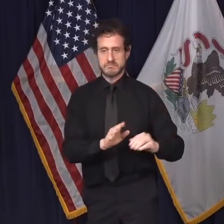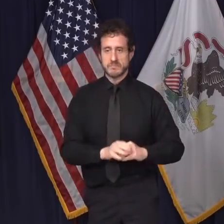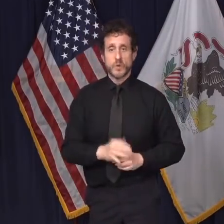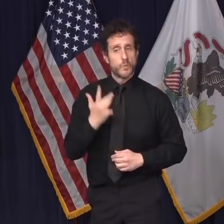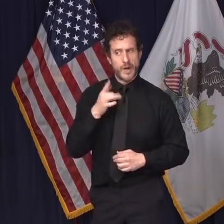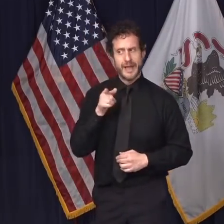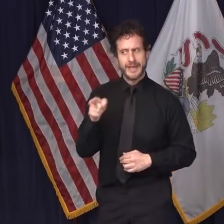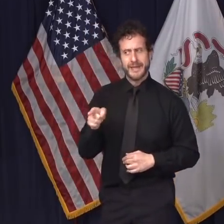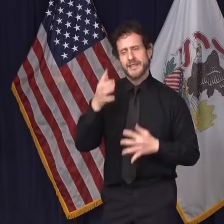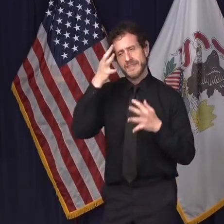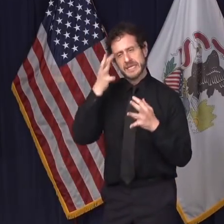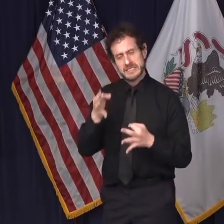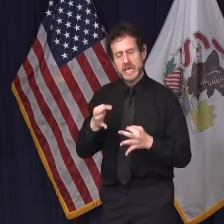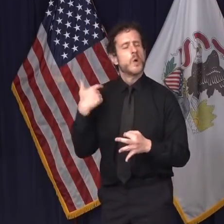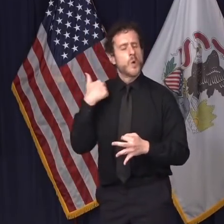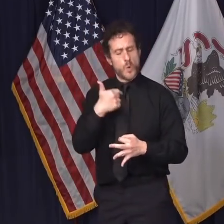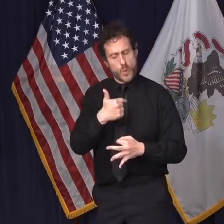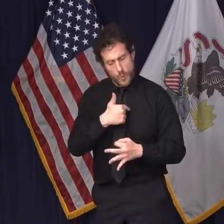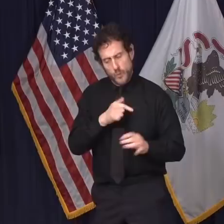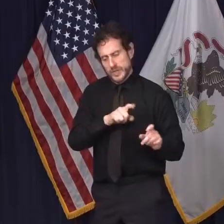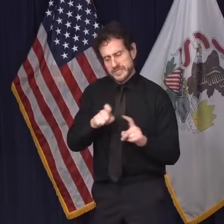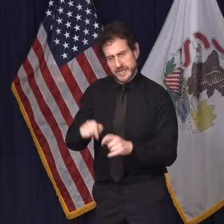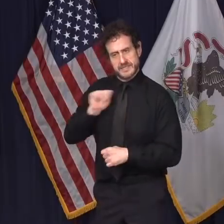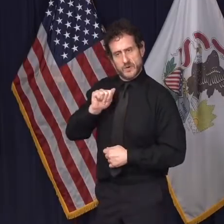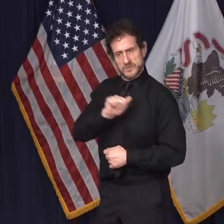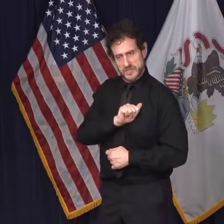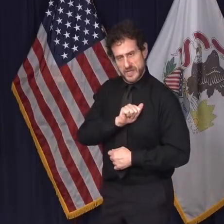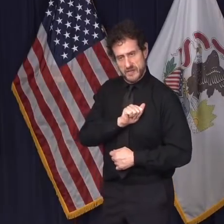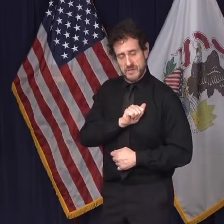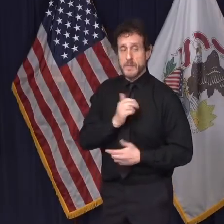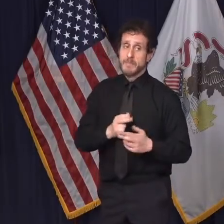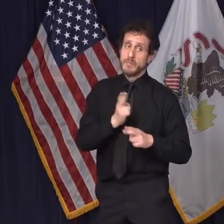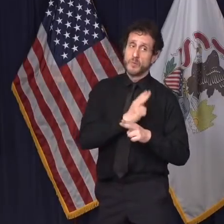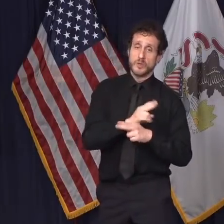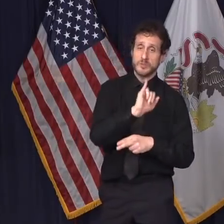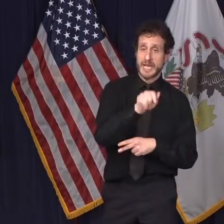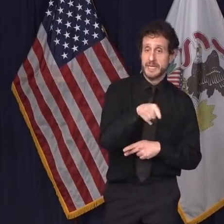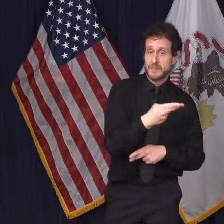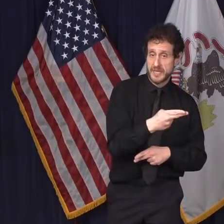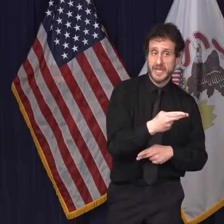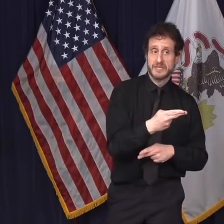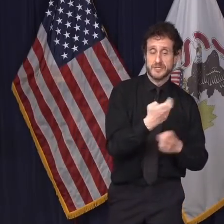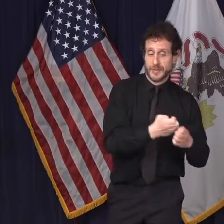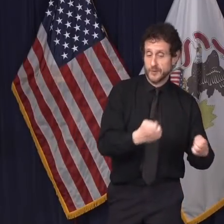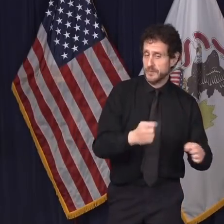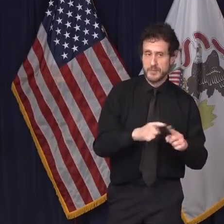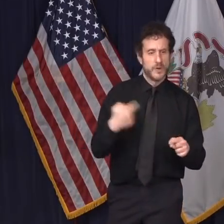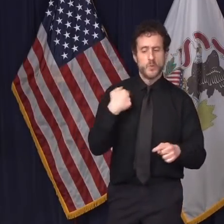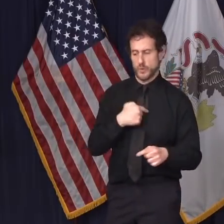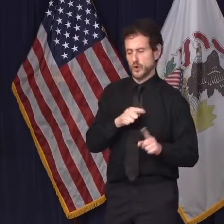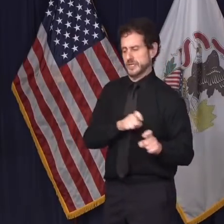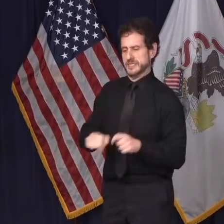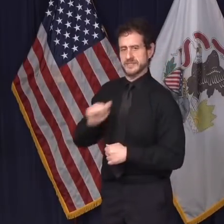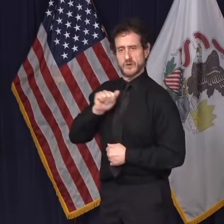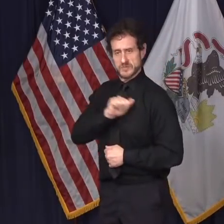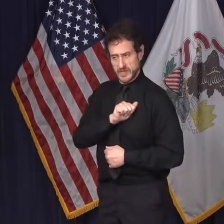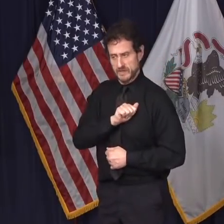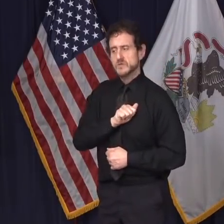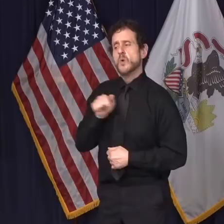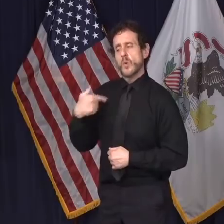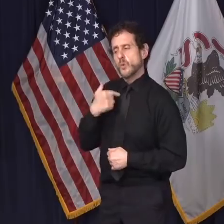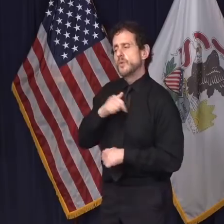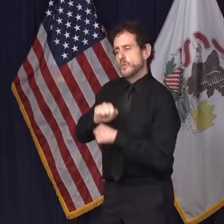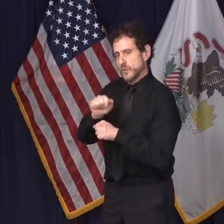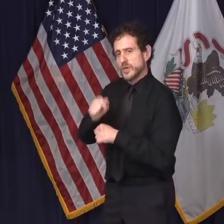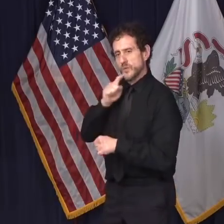they choose to take their own specimens using IDPH swabs, or because they choose to work with their county or city